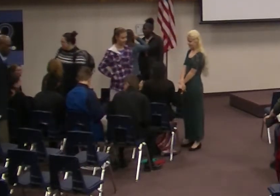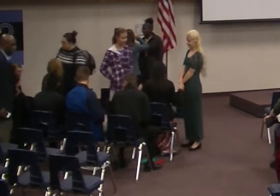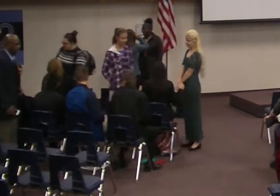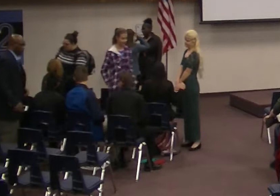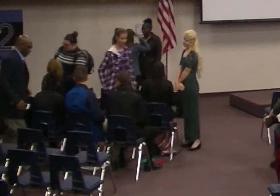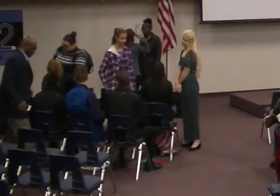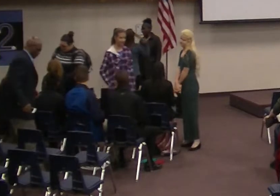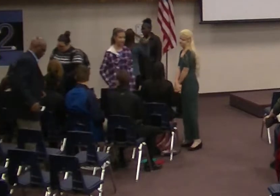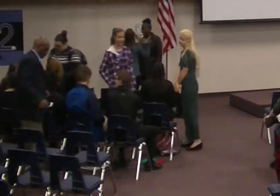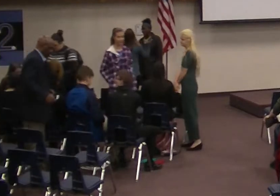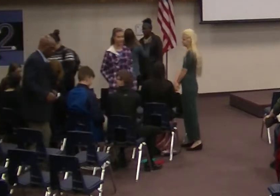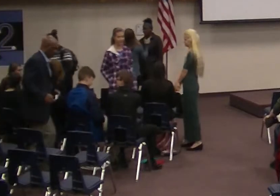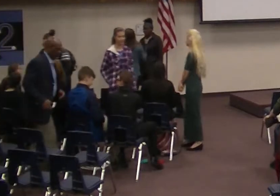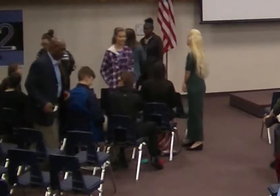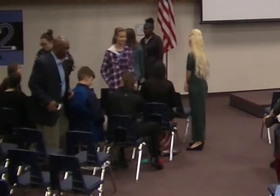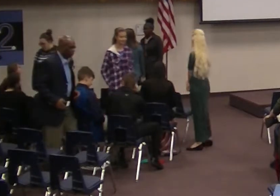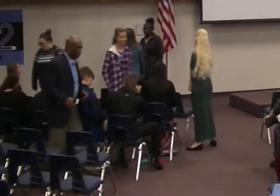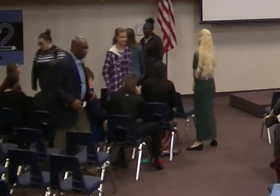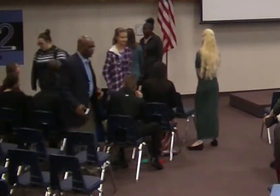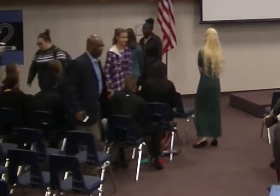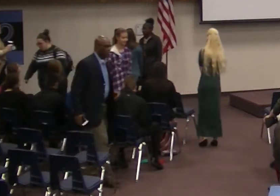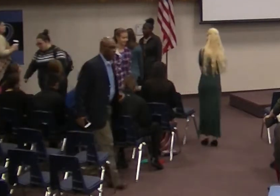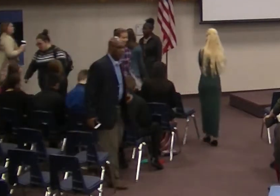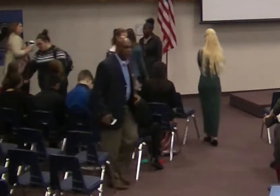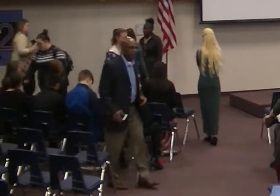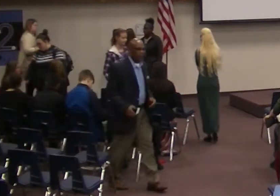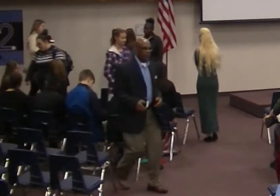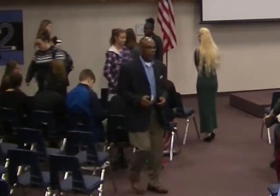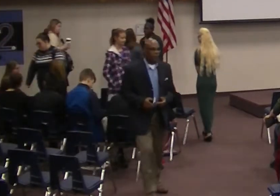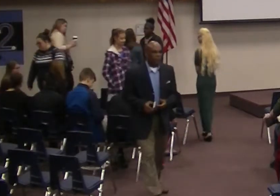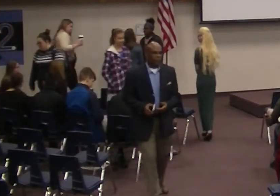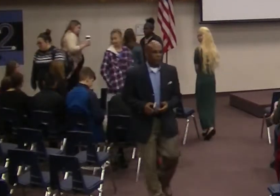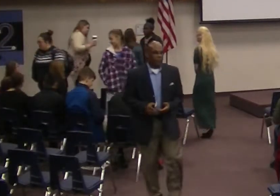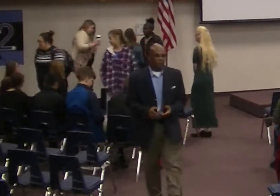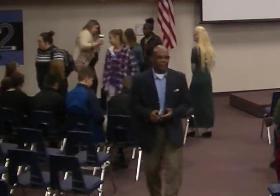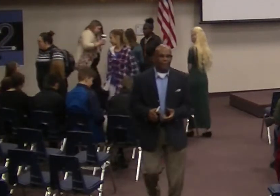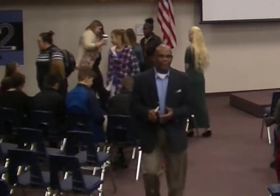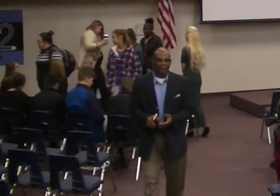But I hope he also doesn't look, as I say, I hope he don't look at it and say, oh, that was way more than mine.